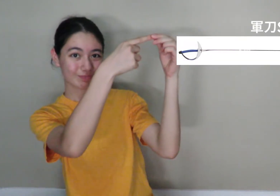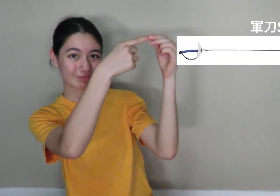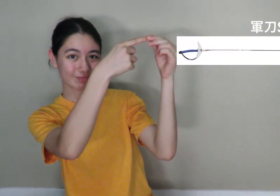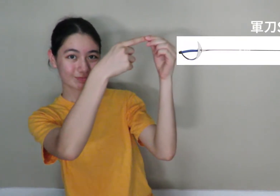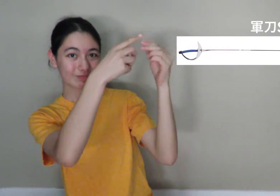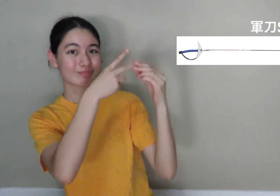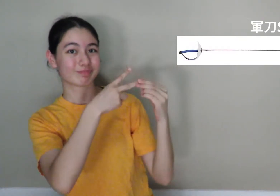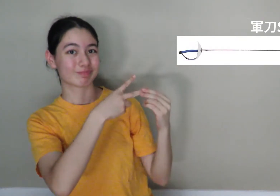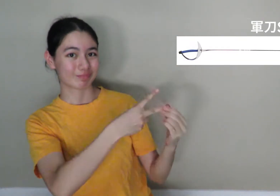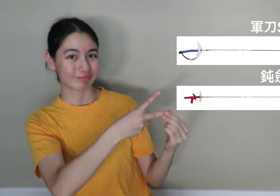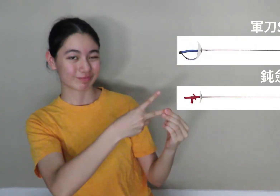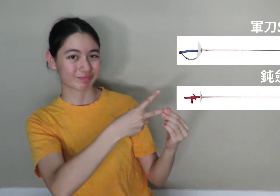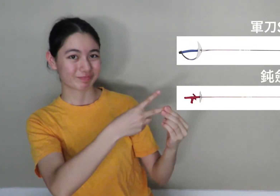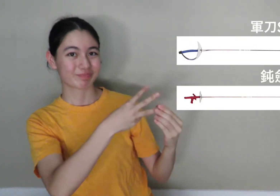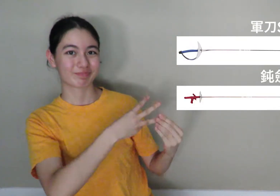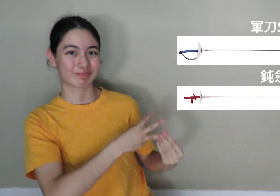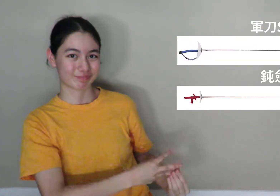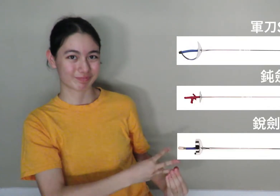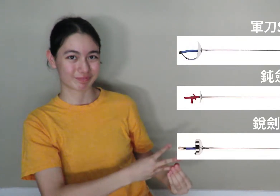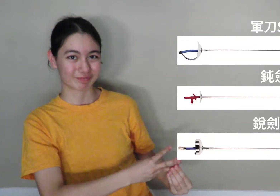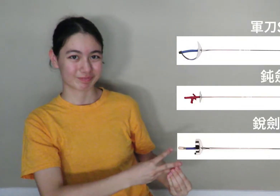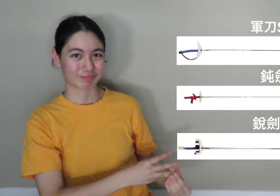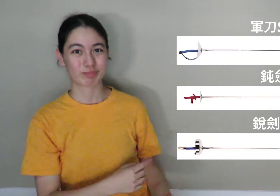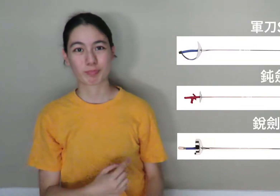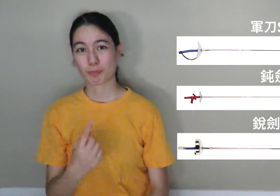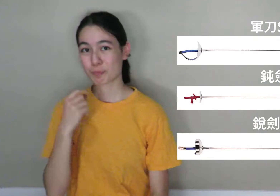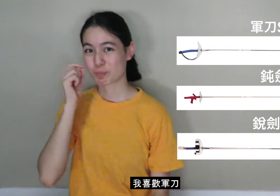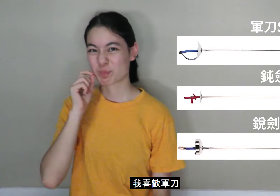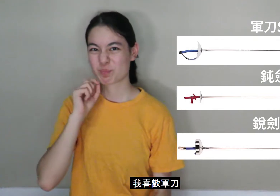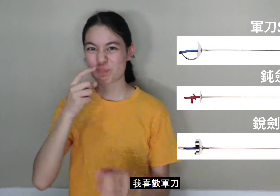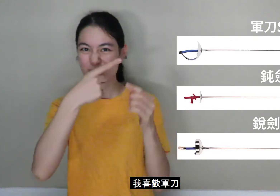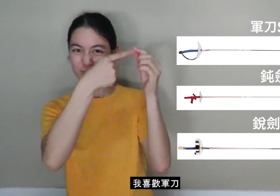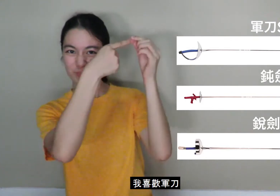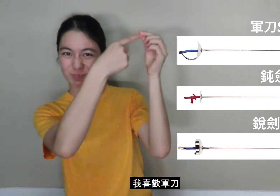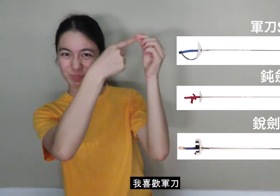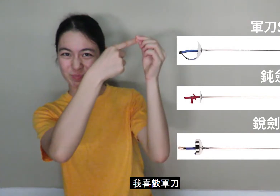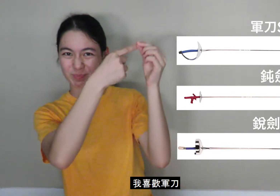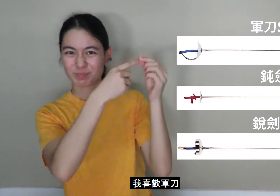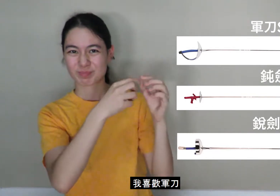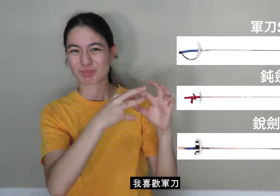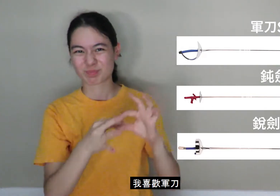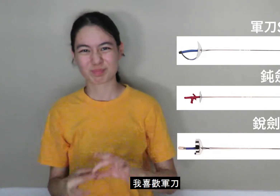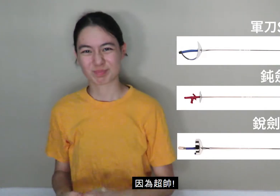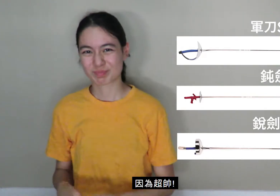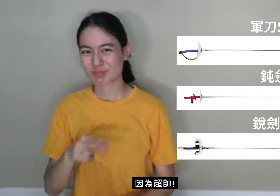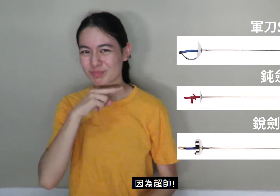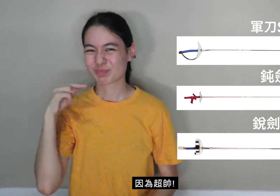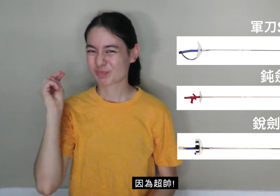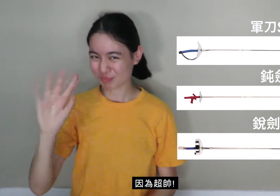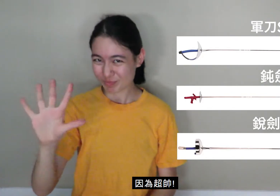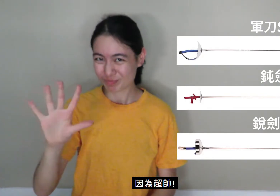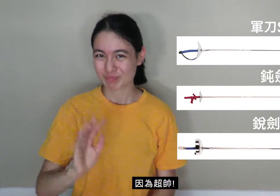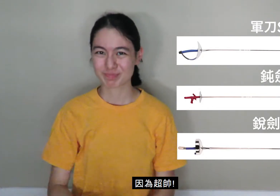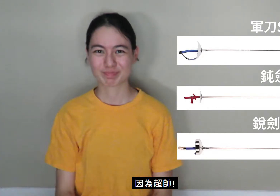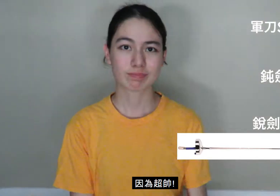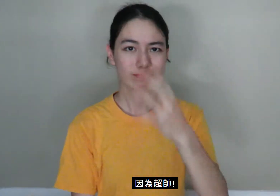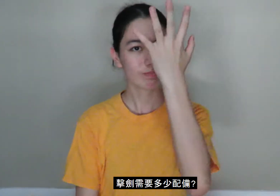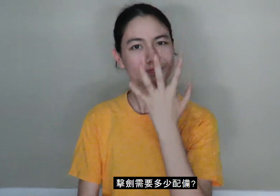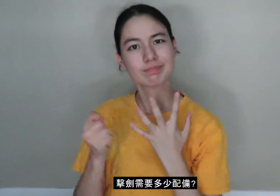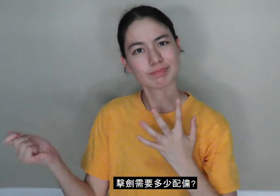Saber, foil, and epee. My favorite is saber. It is very cool. How